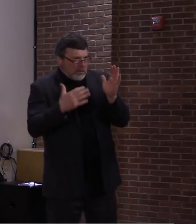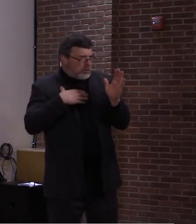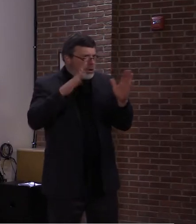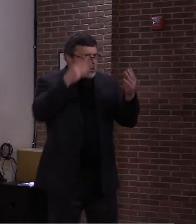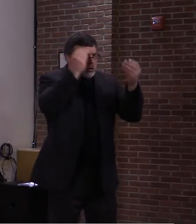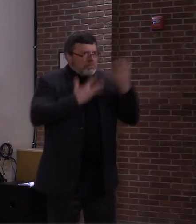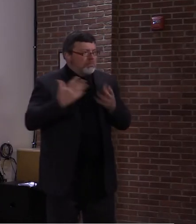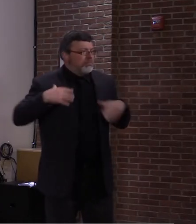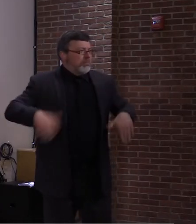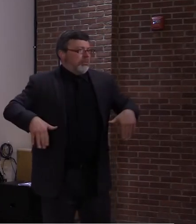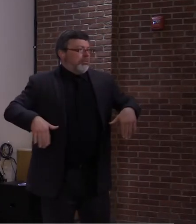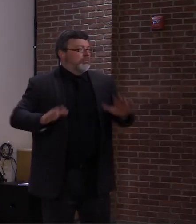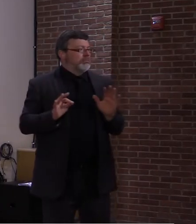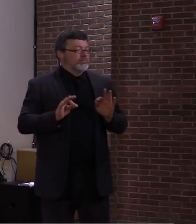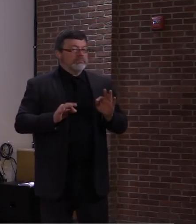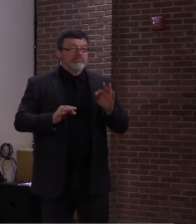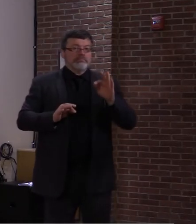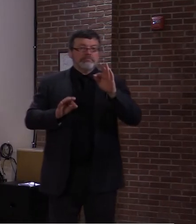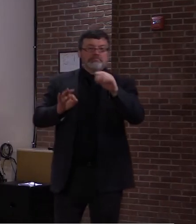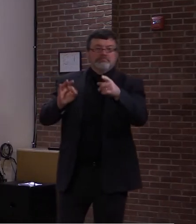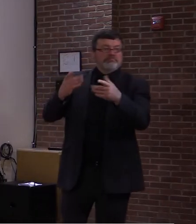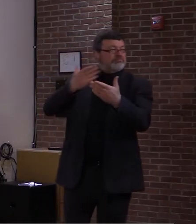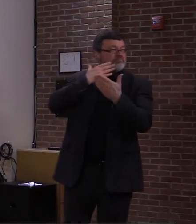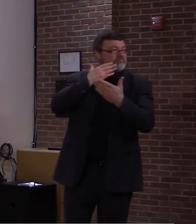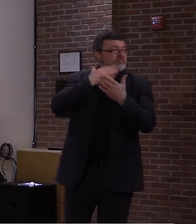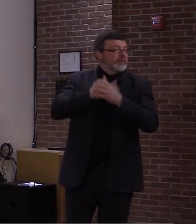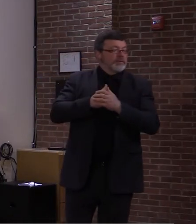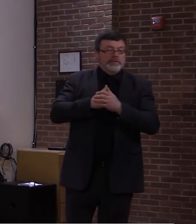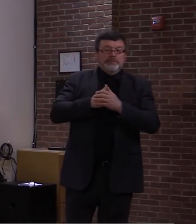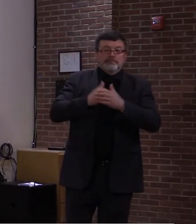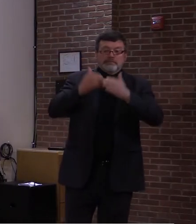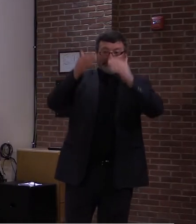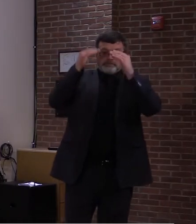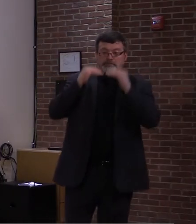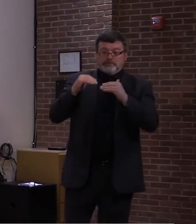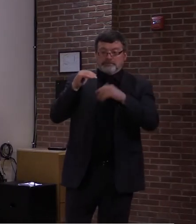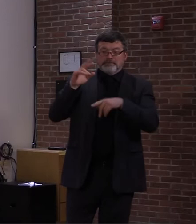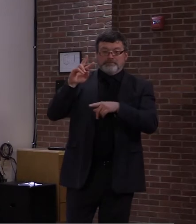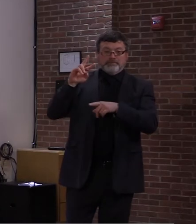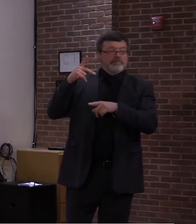Governor, I know you're pondering whether or not you want to seek re-election and